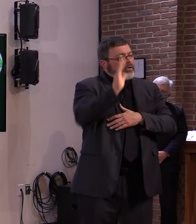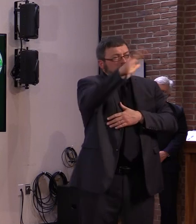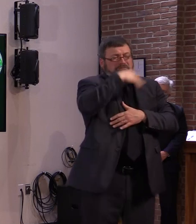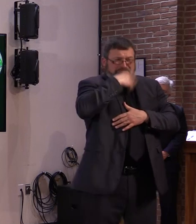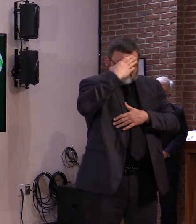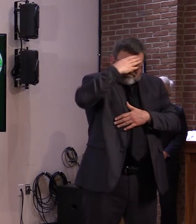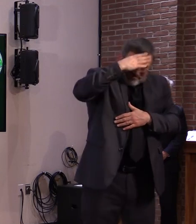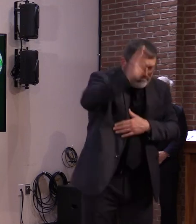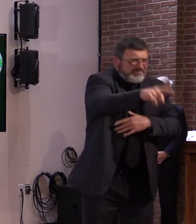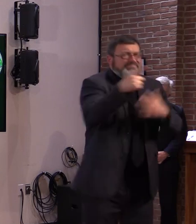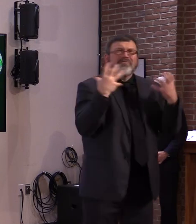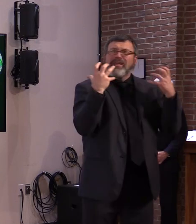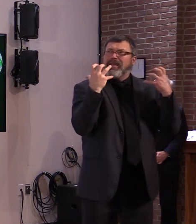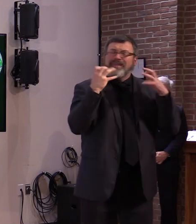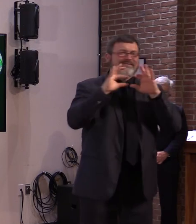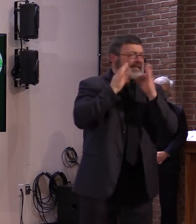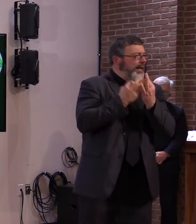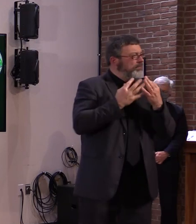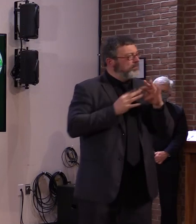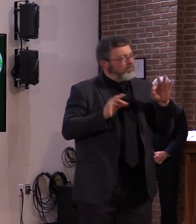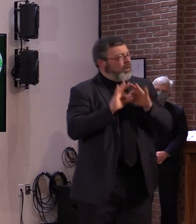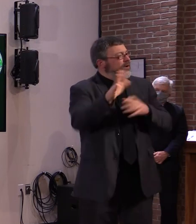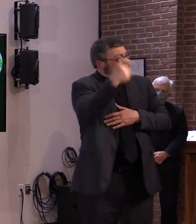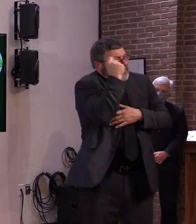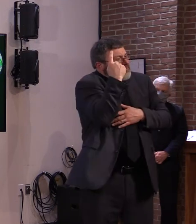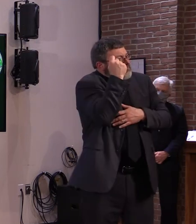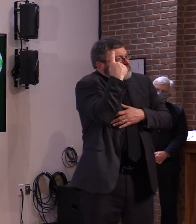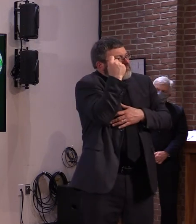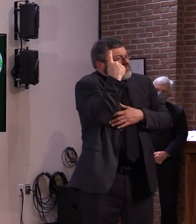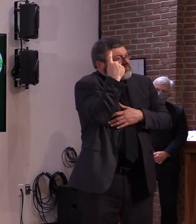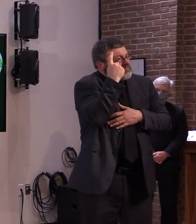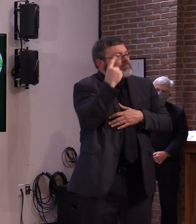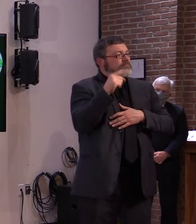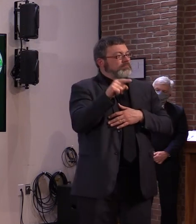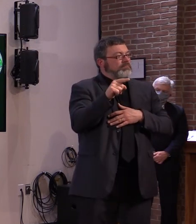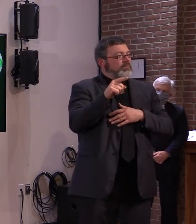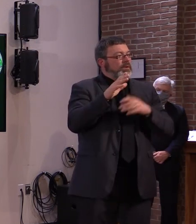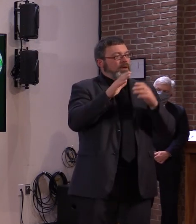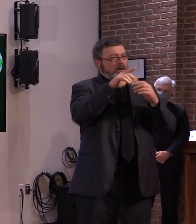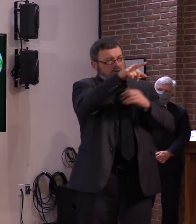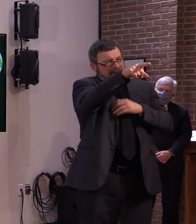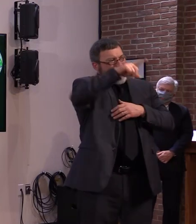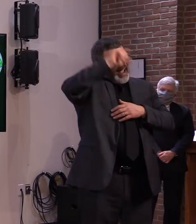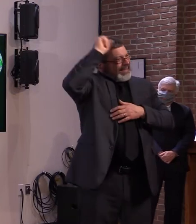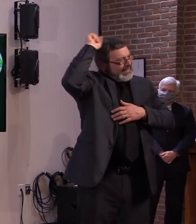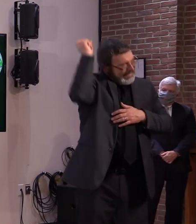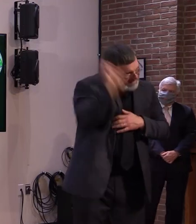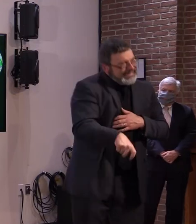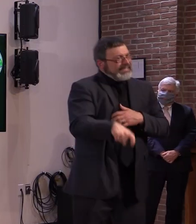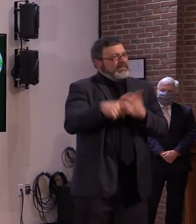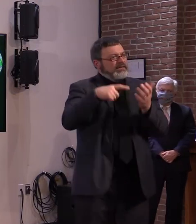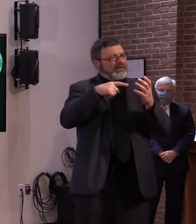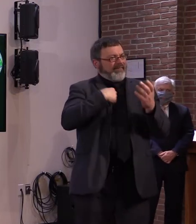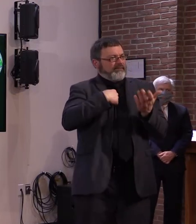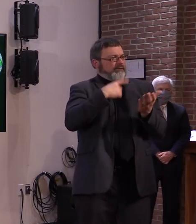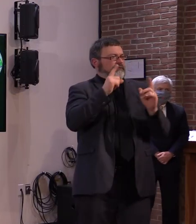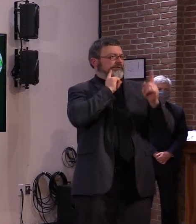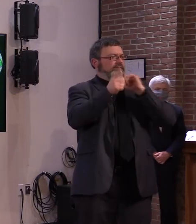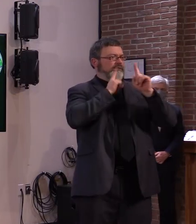together. We suggest that you start having conversations now about the risks associated with any potential holiday gathering.